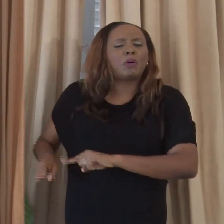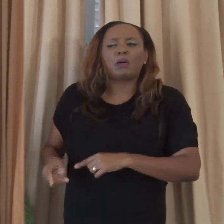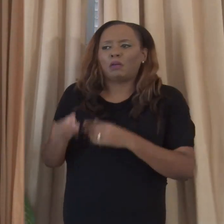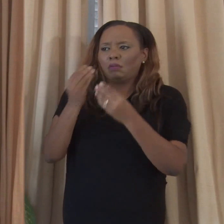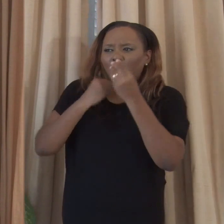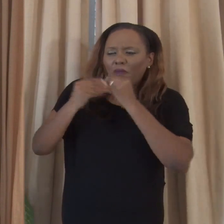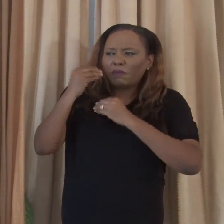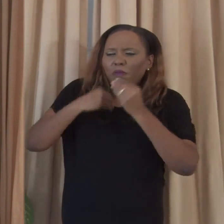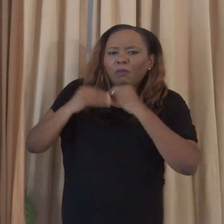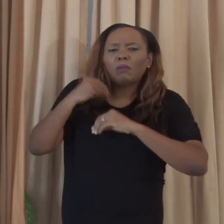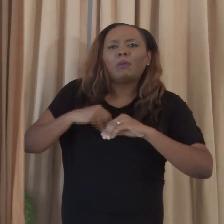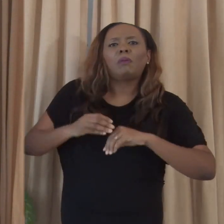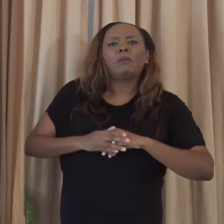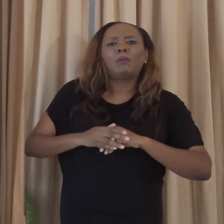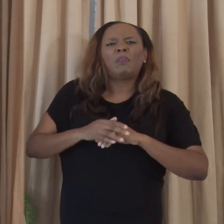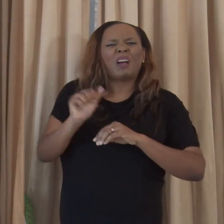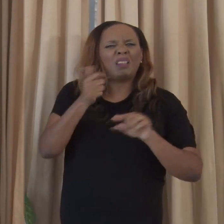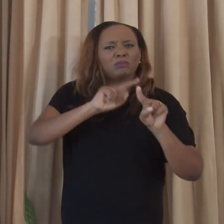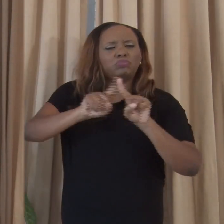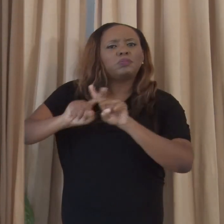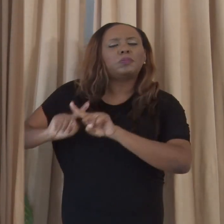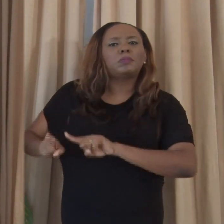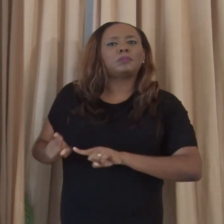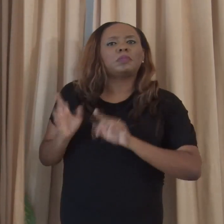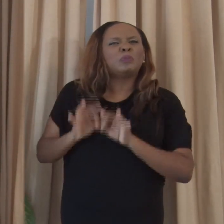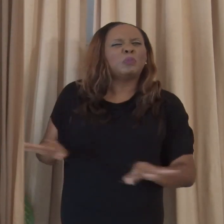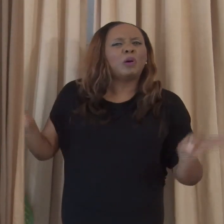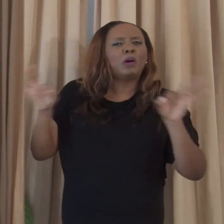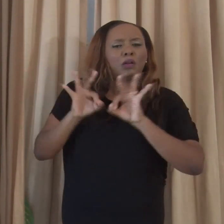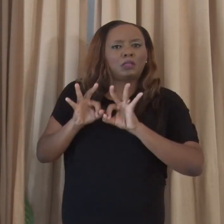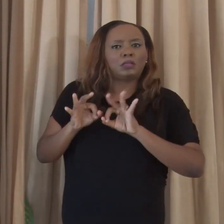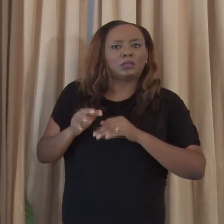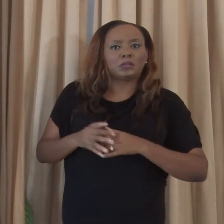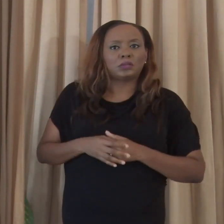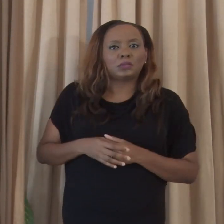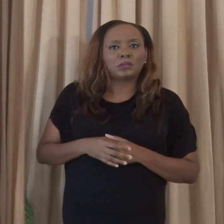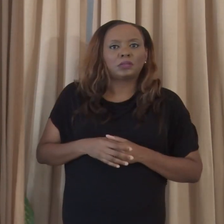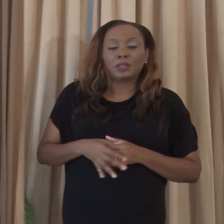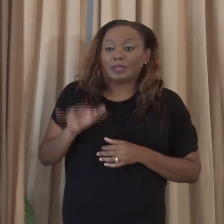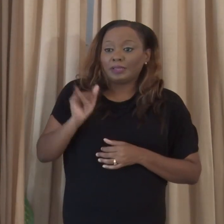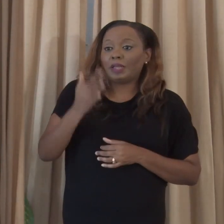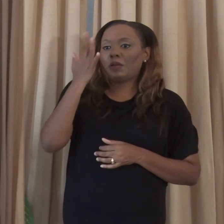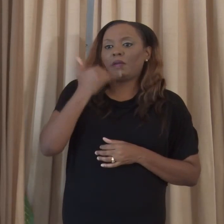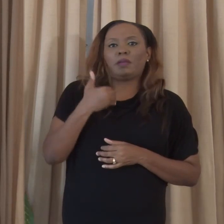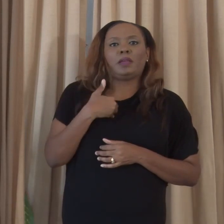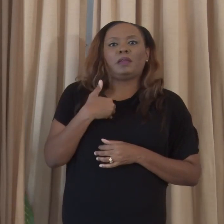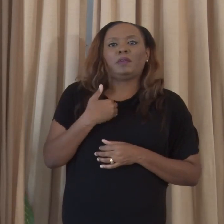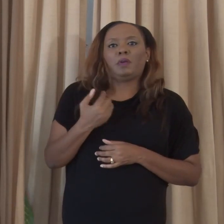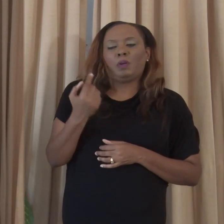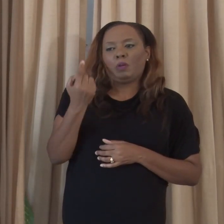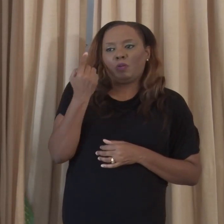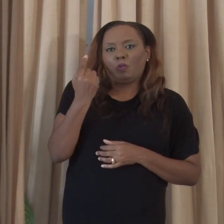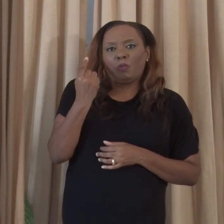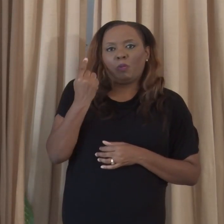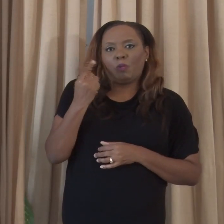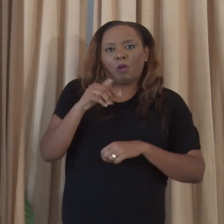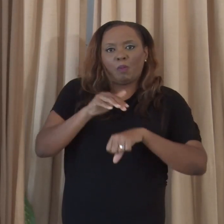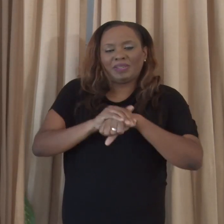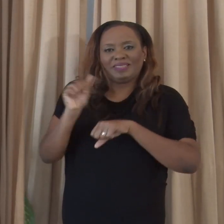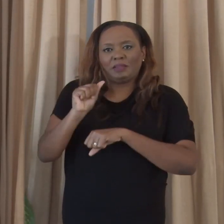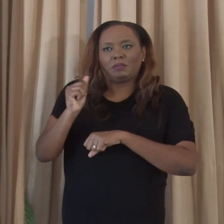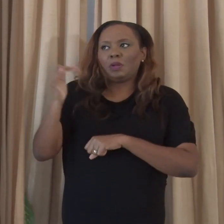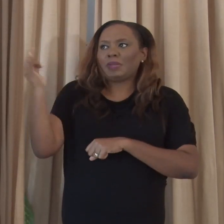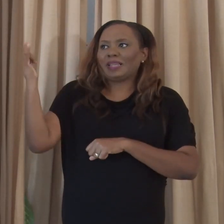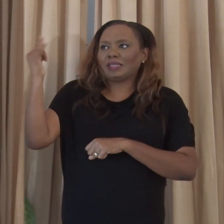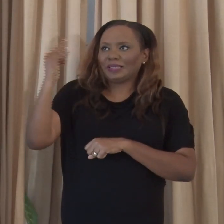food, and other supplies which are necessary to make sure that we can tide the country through